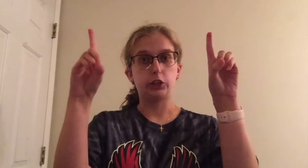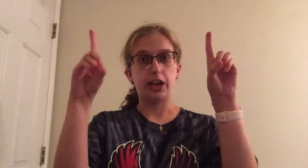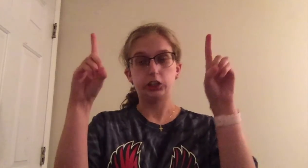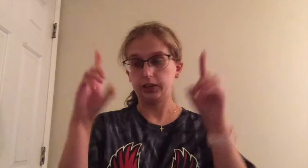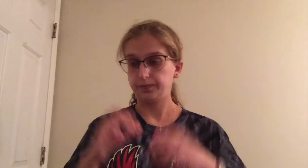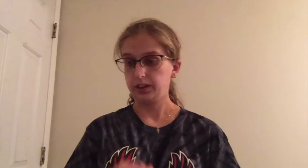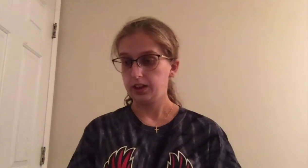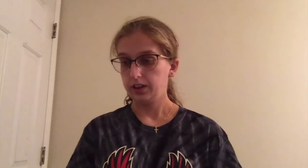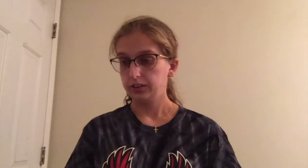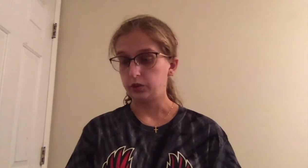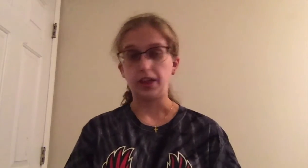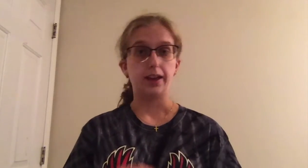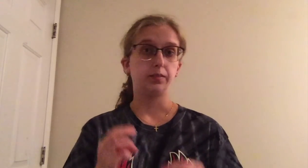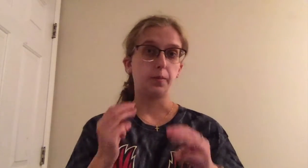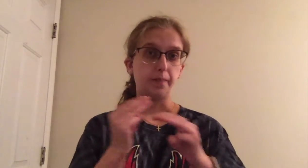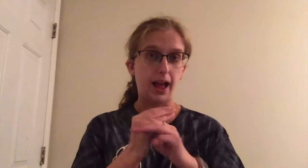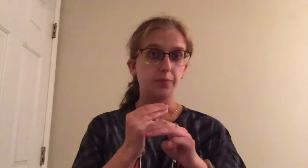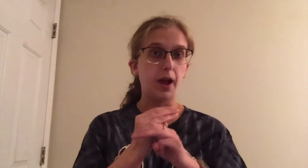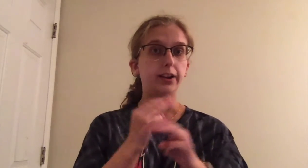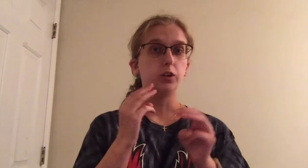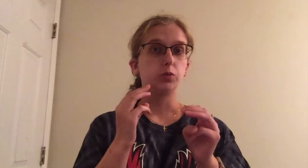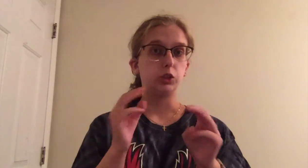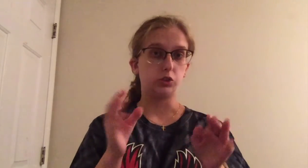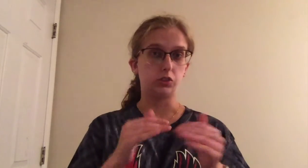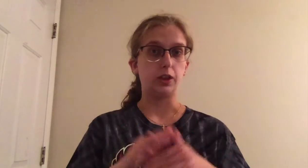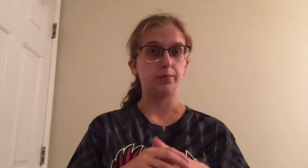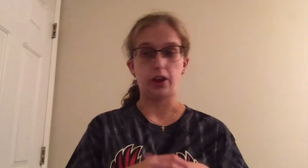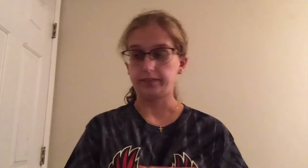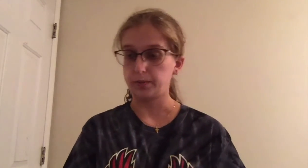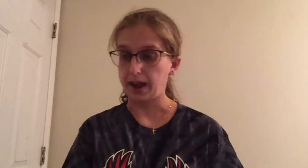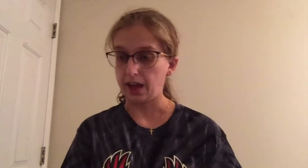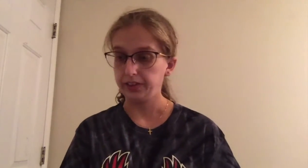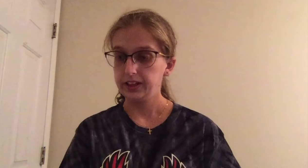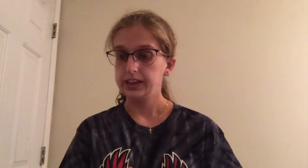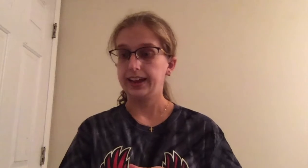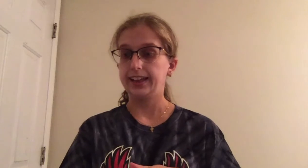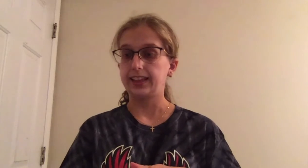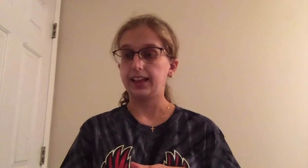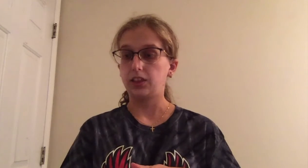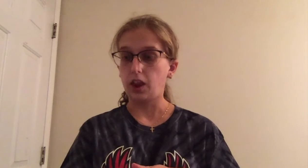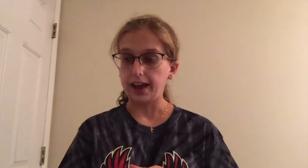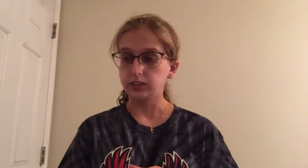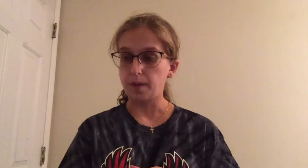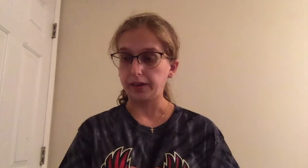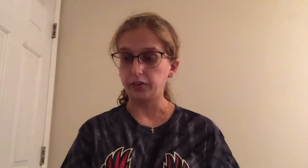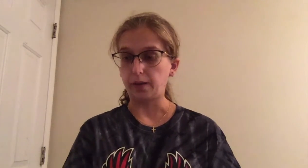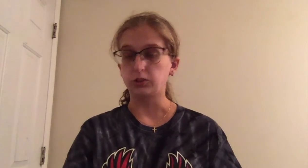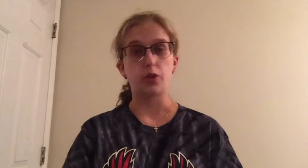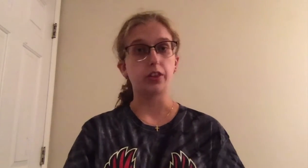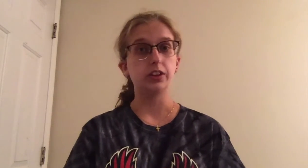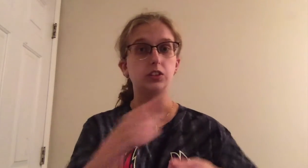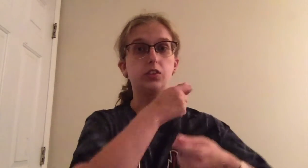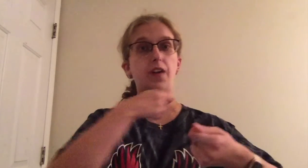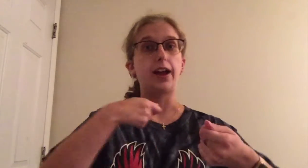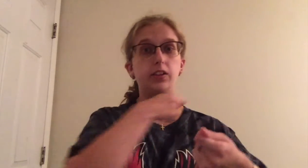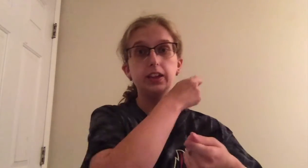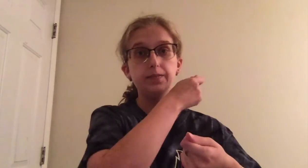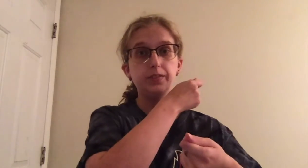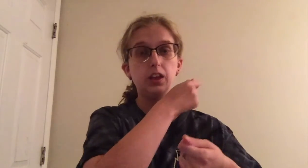education. So then the math minor would use the same sign for math. And then the last minor that was on the list is violin.